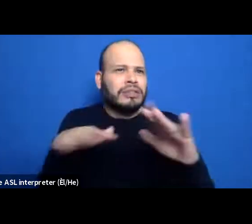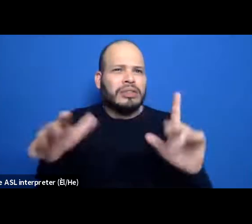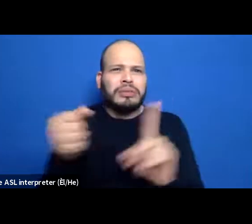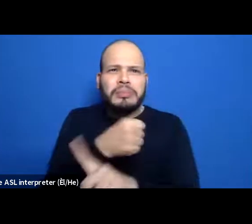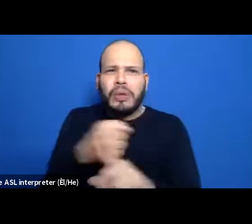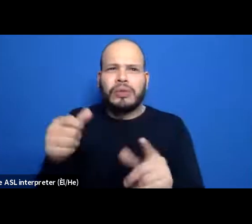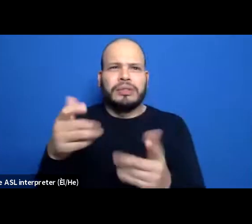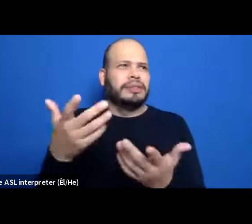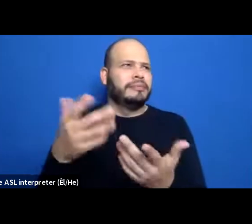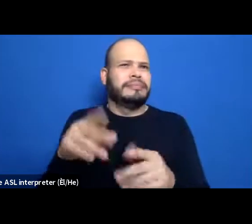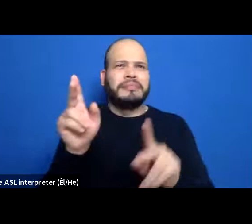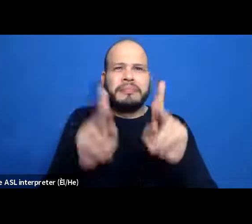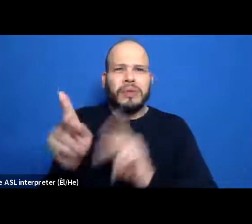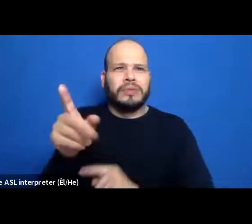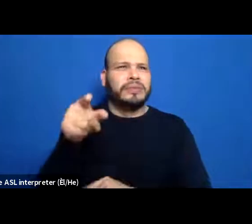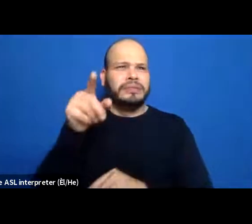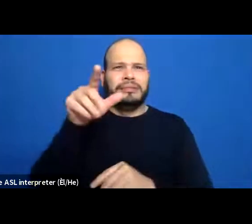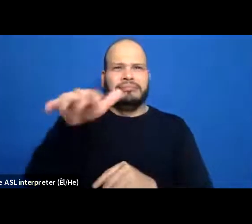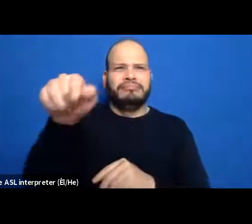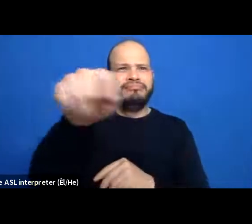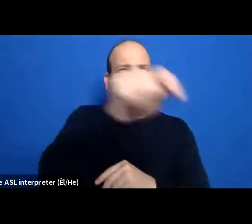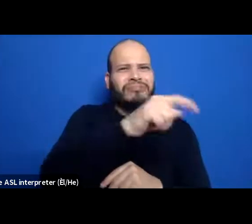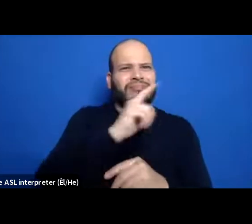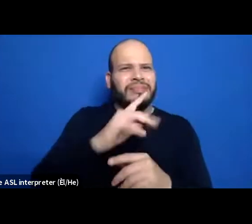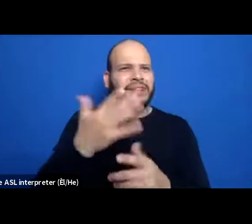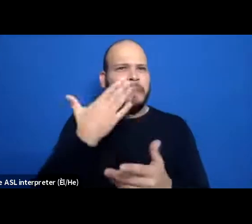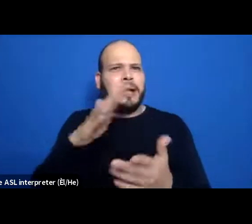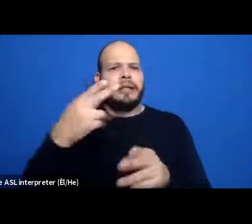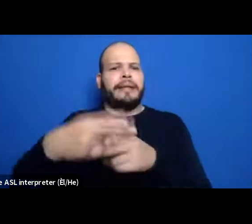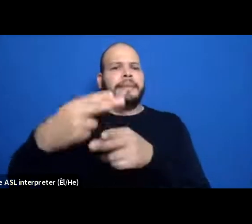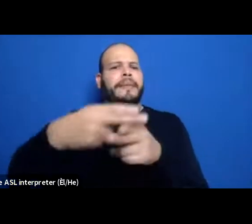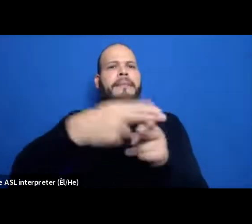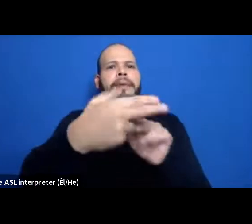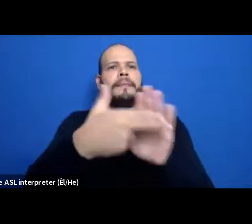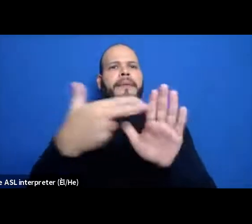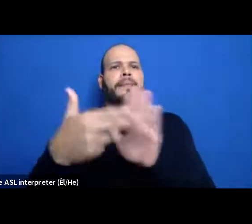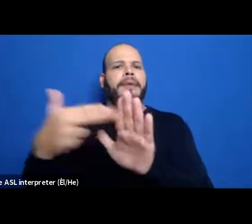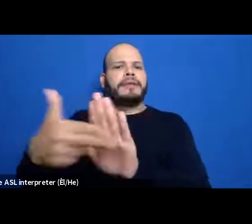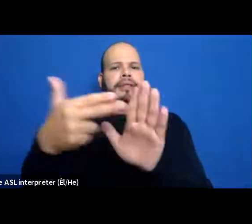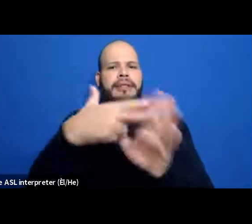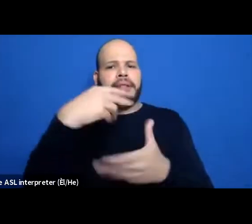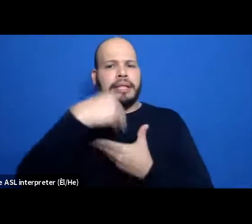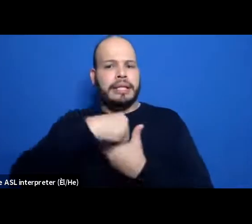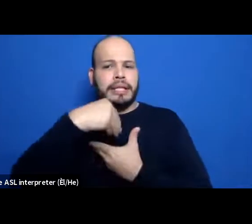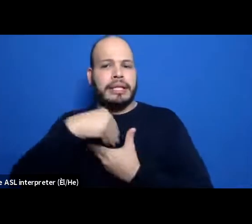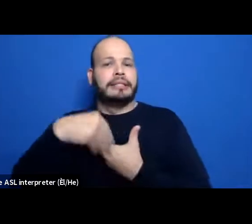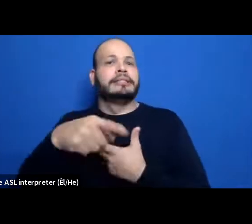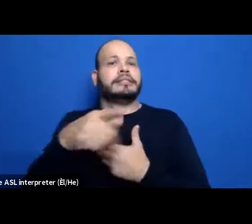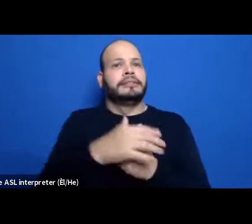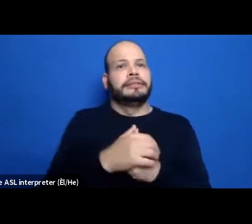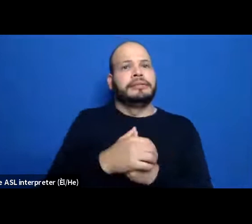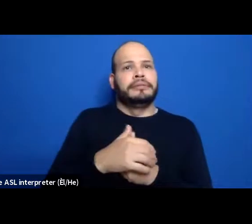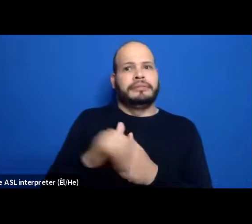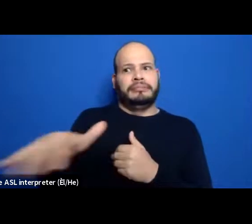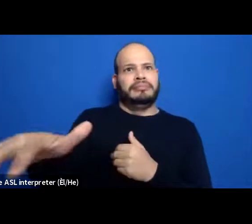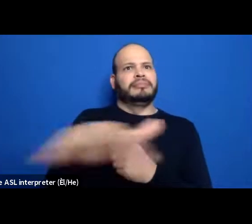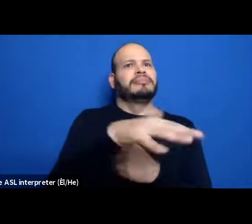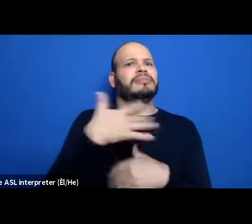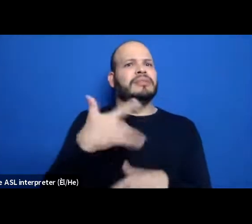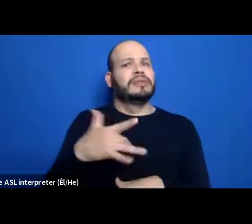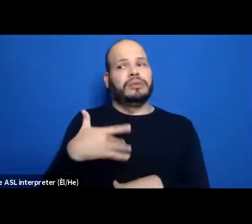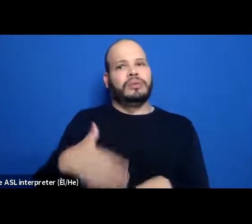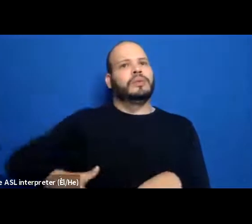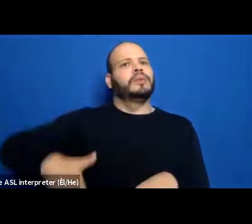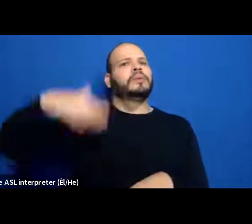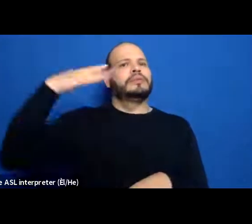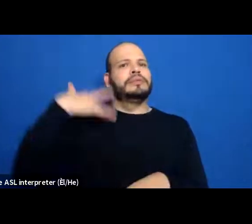that tradition. And so that is something that I carried with a great deal of shame for the majority of my childhood. So much so